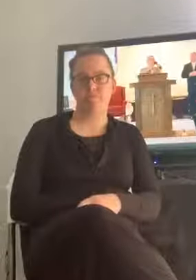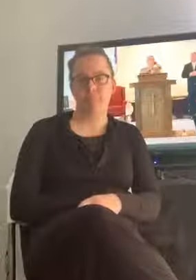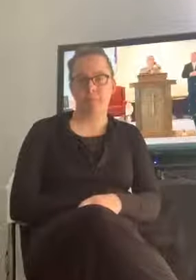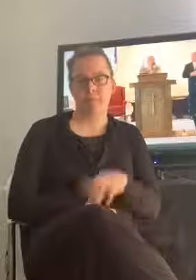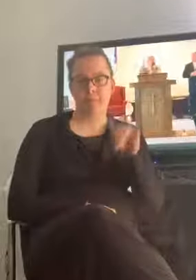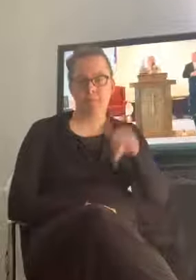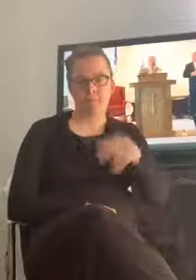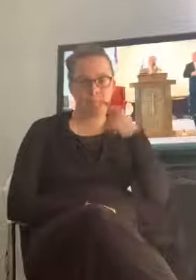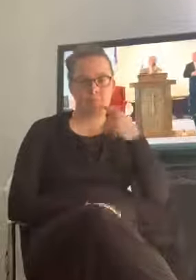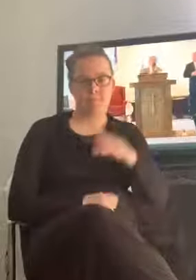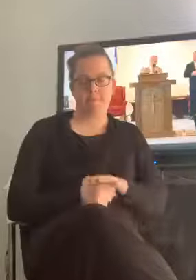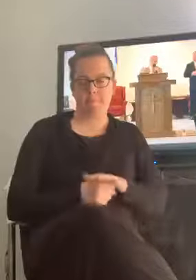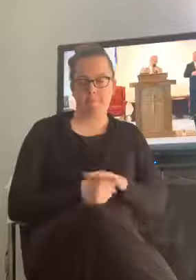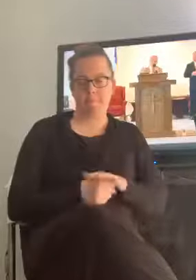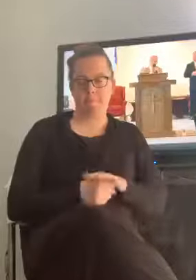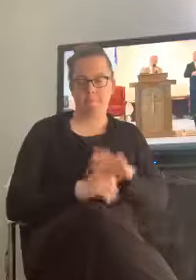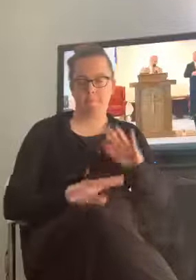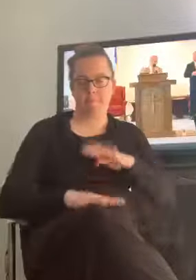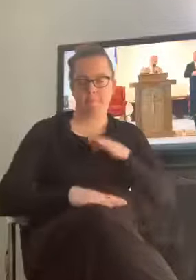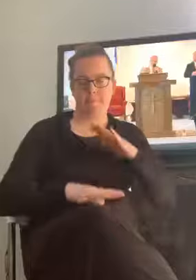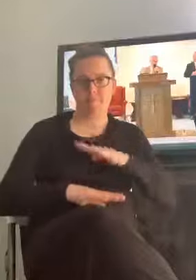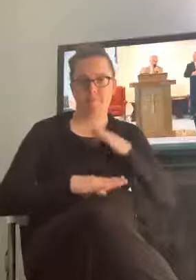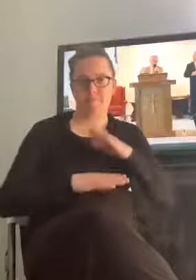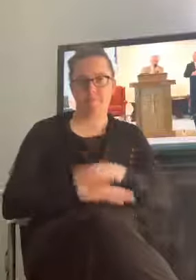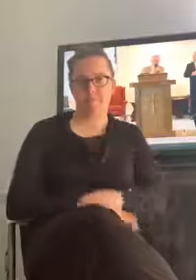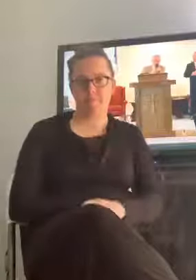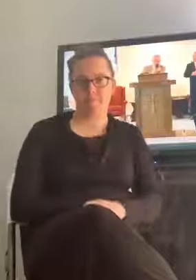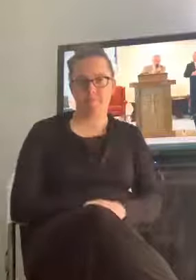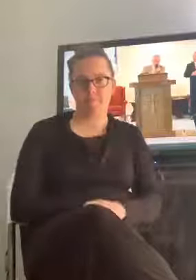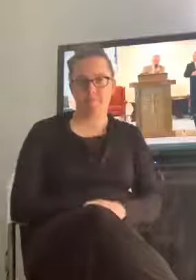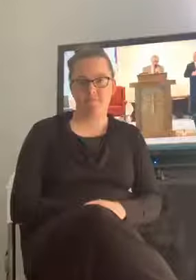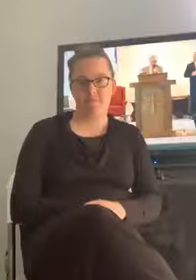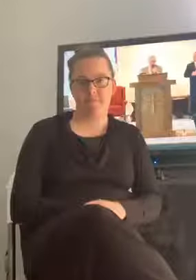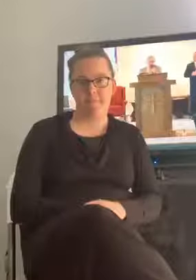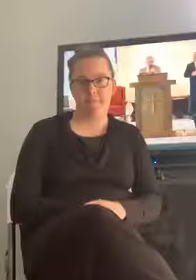that promise that was going to be fulfilled,